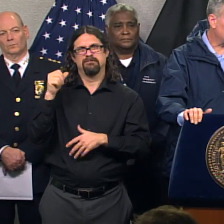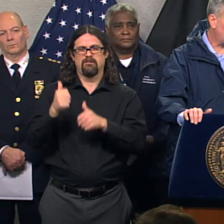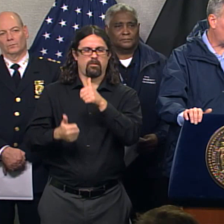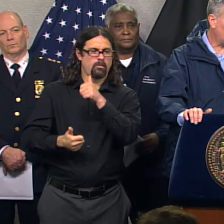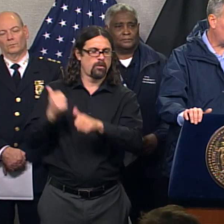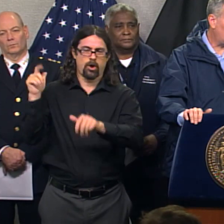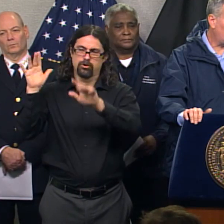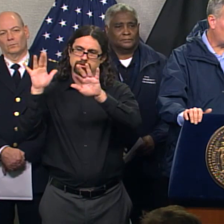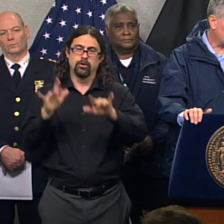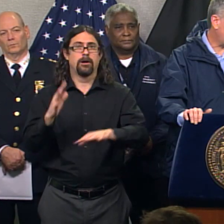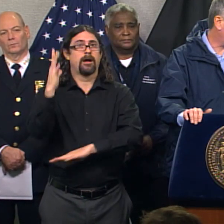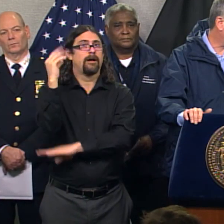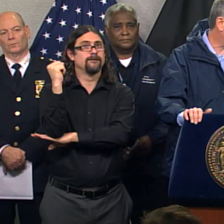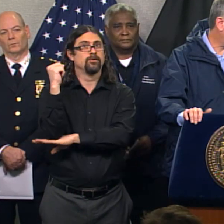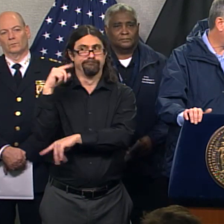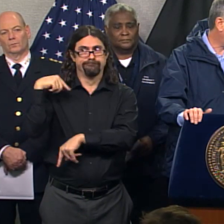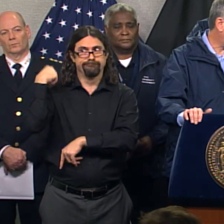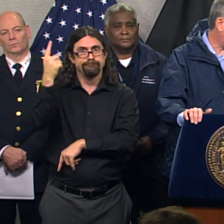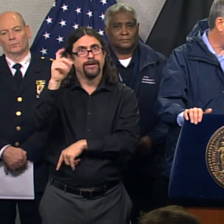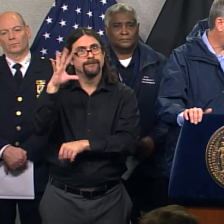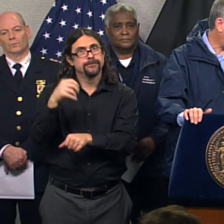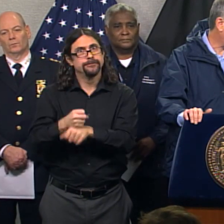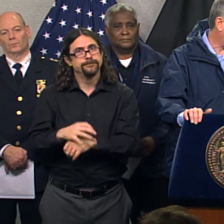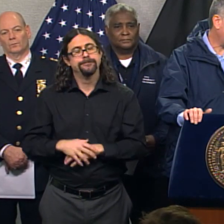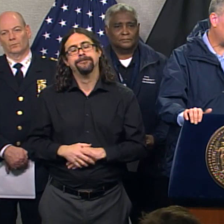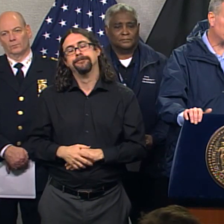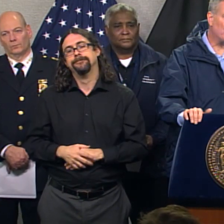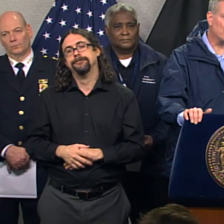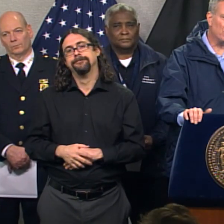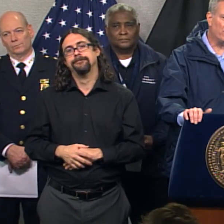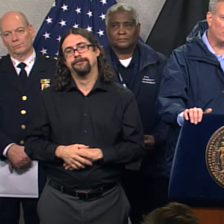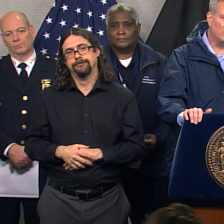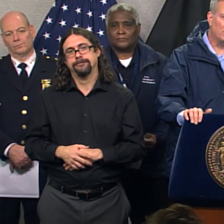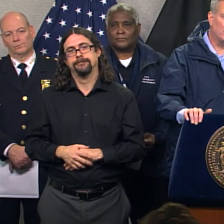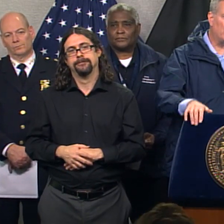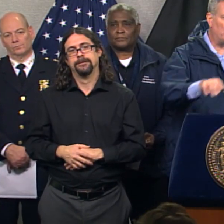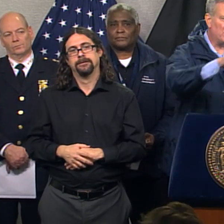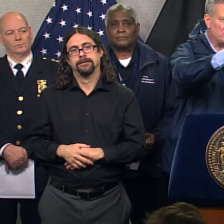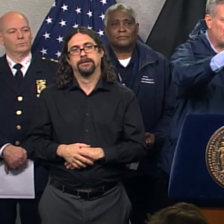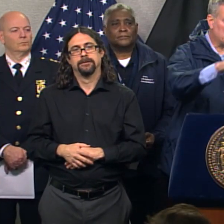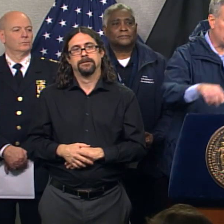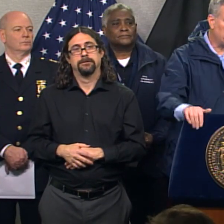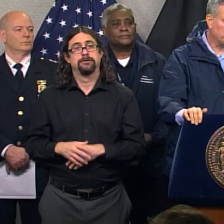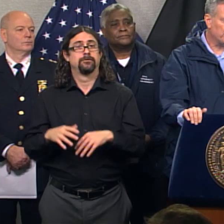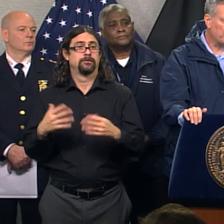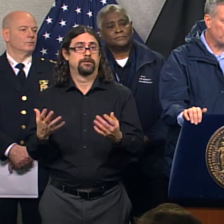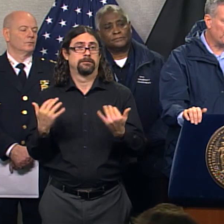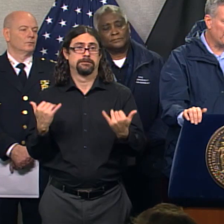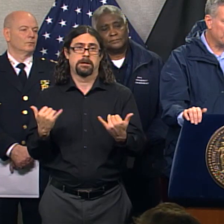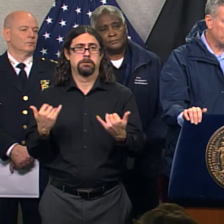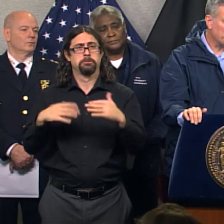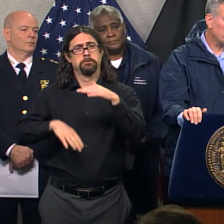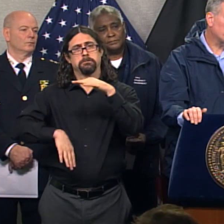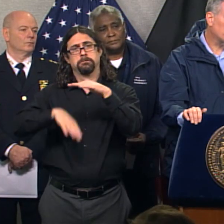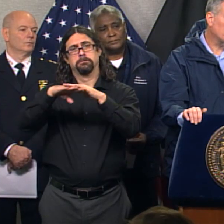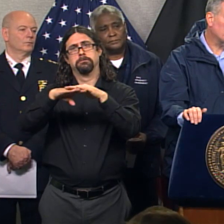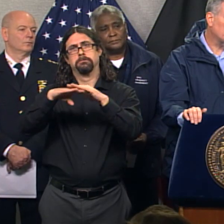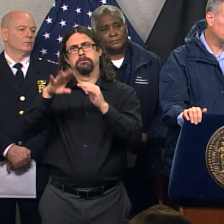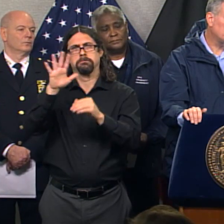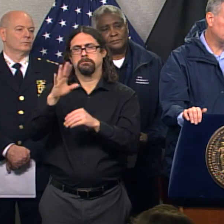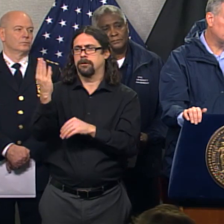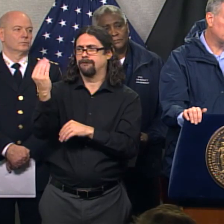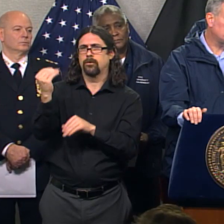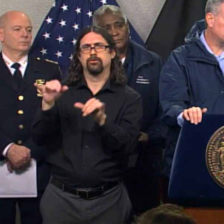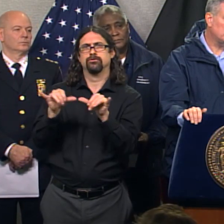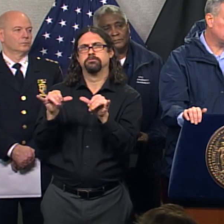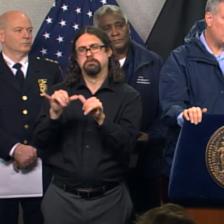is still 14 inches, which would make it about half of last year's snowfall during the blizzard. Yes? No talk of a travel ban yet